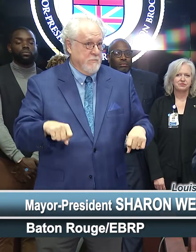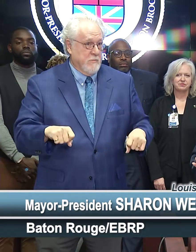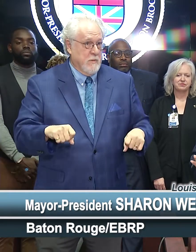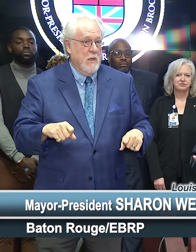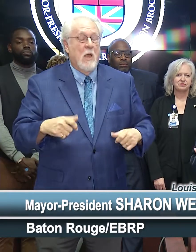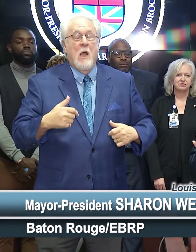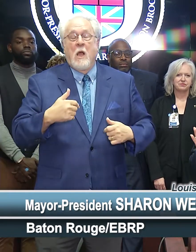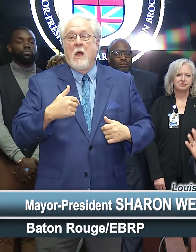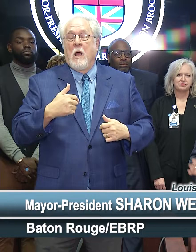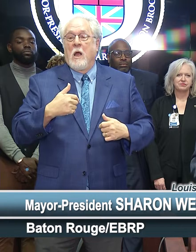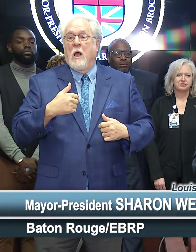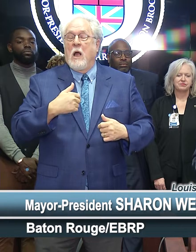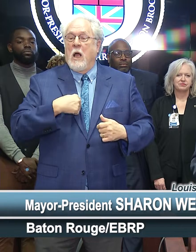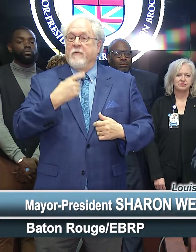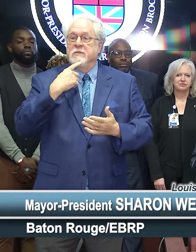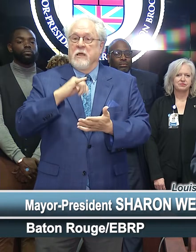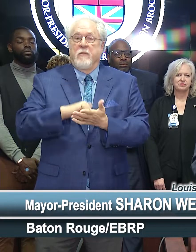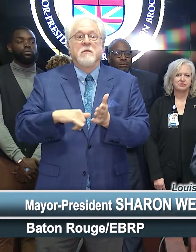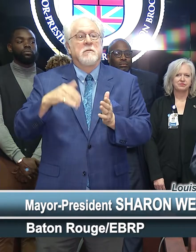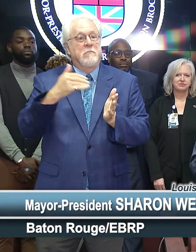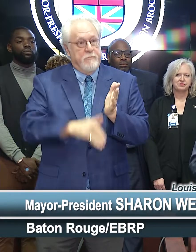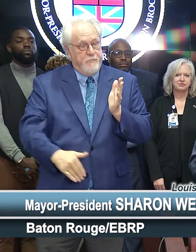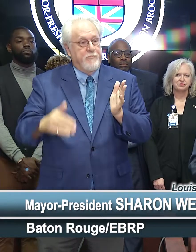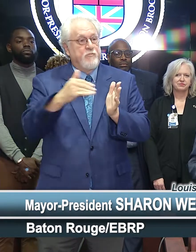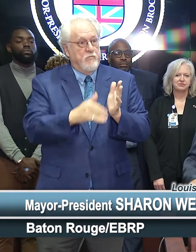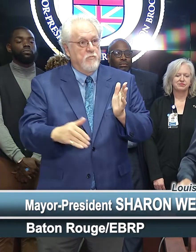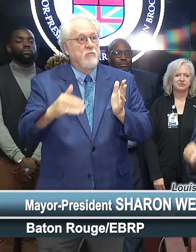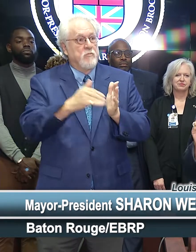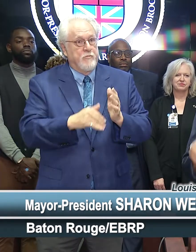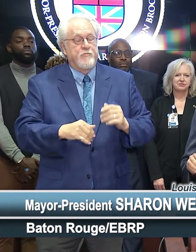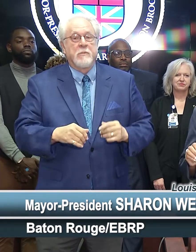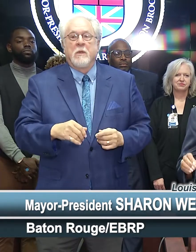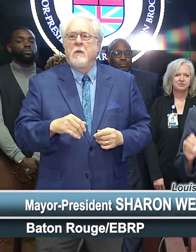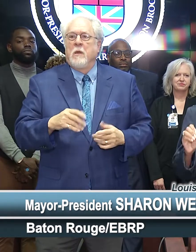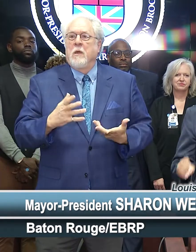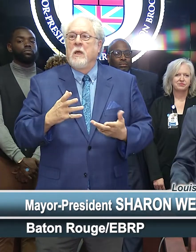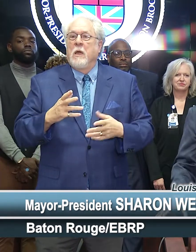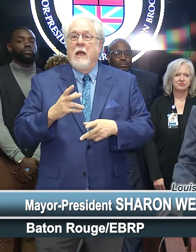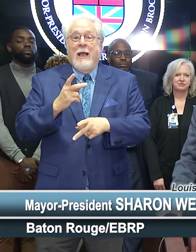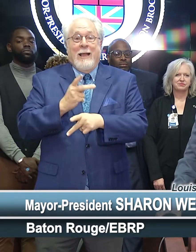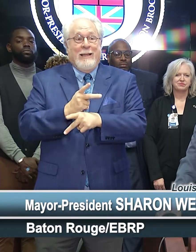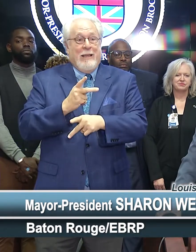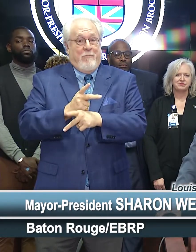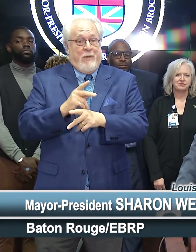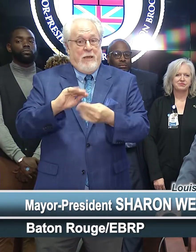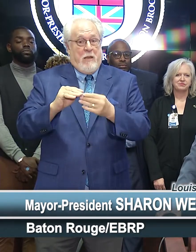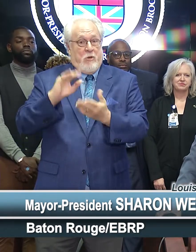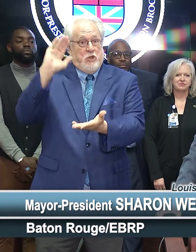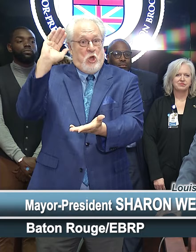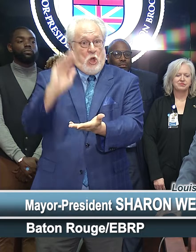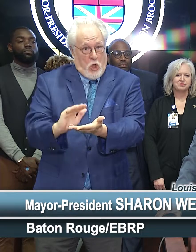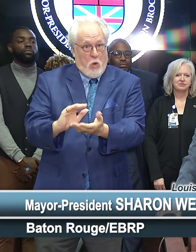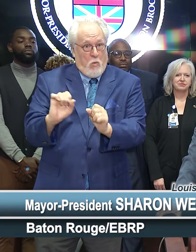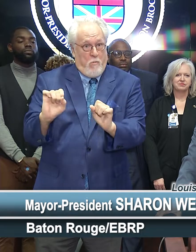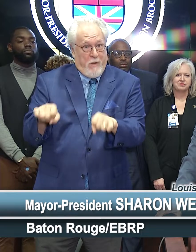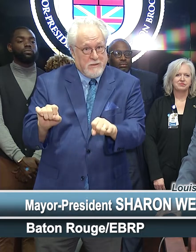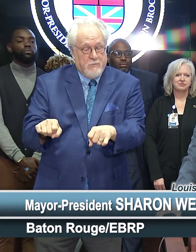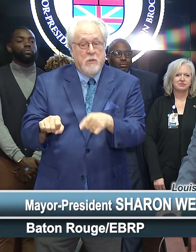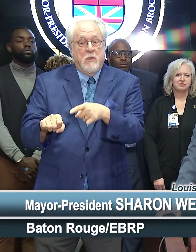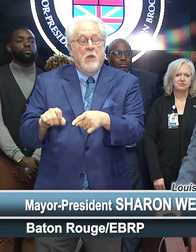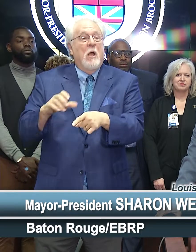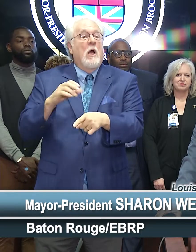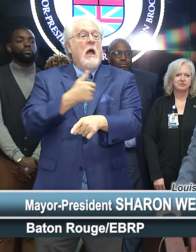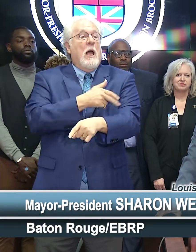I've said this time and time again, keeping those numbers as low as possible so that